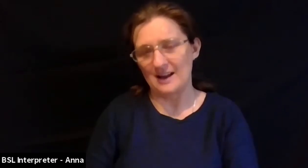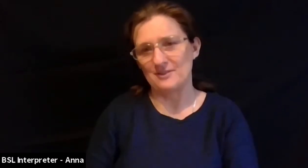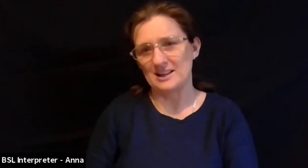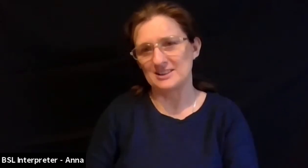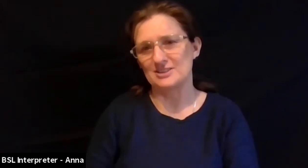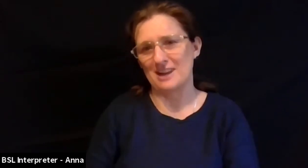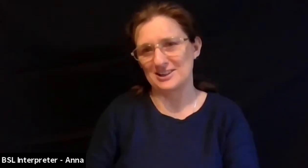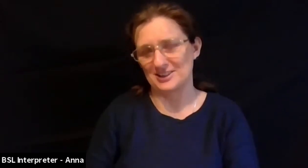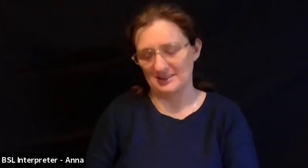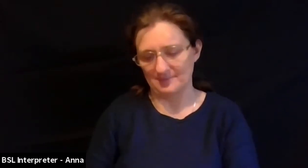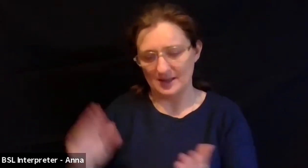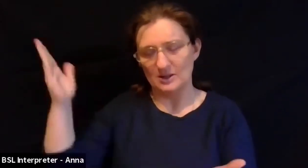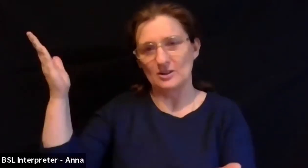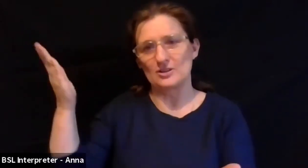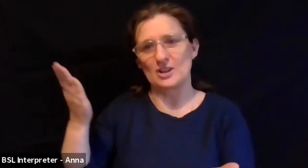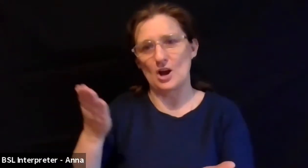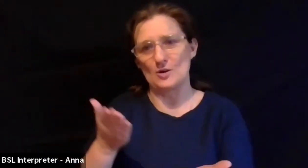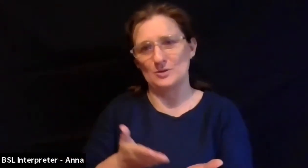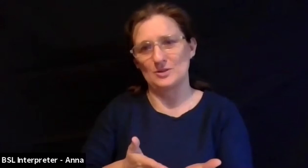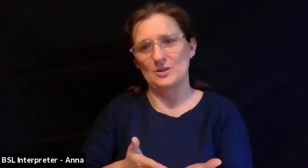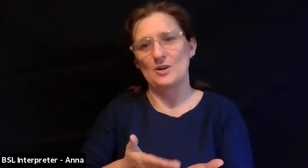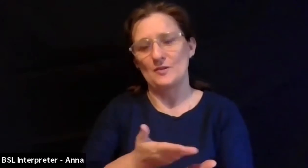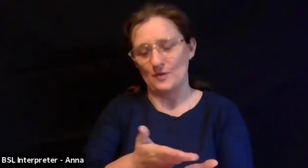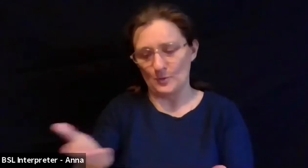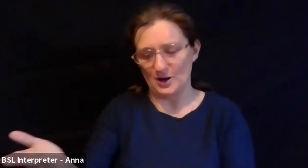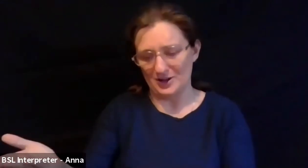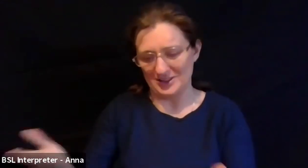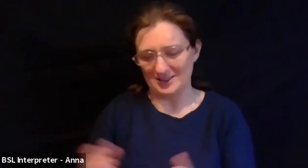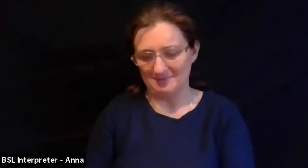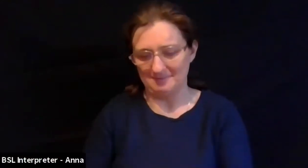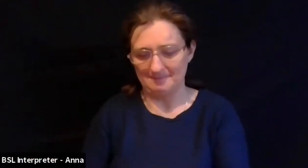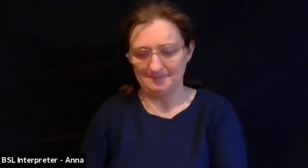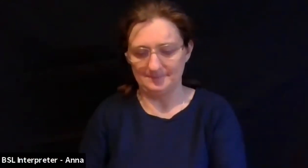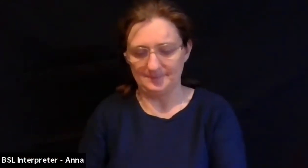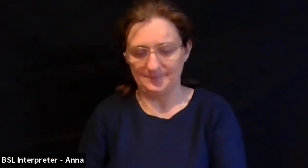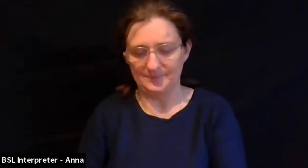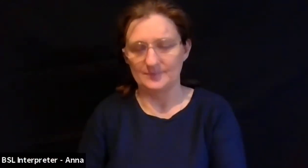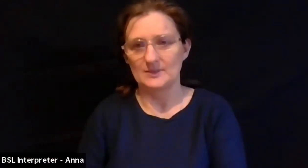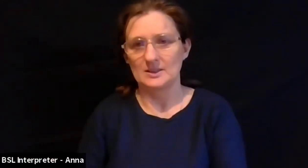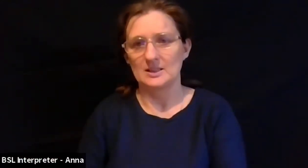and you have under direction God's own for the world.